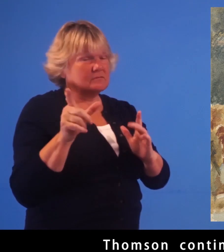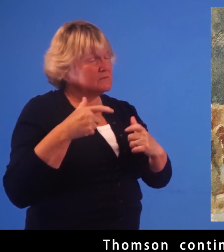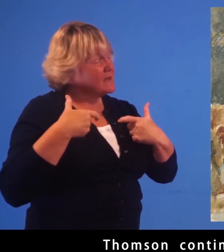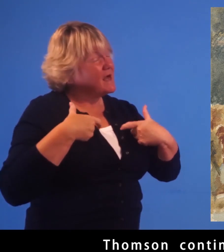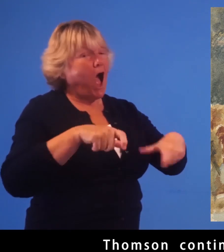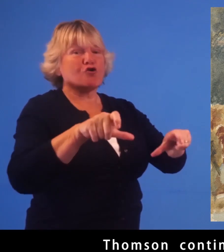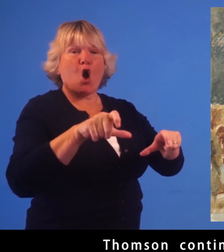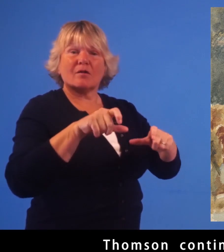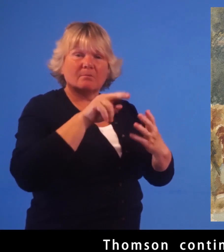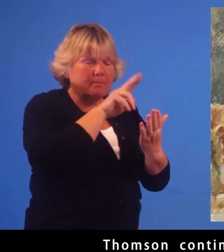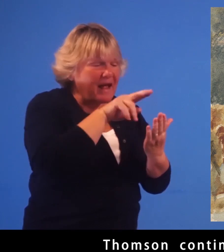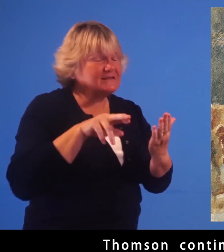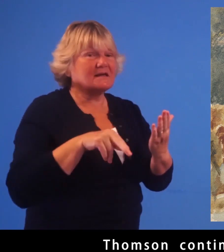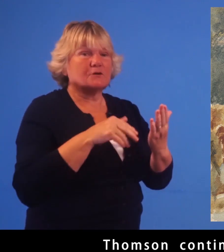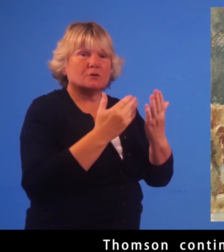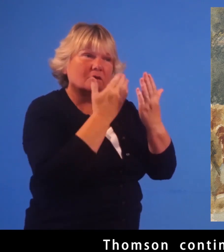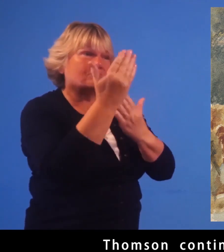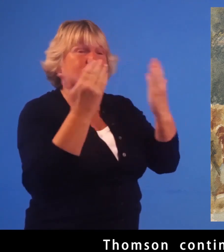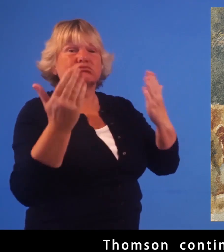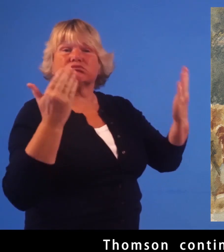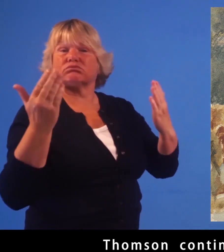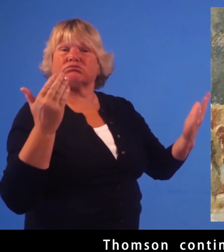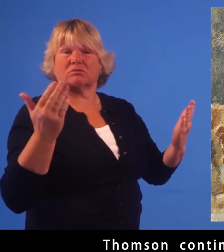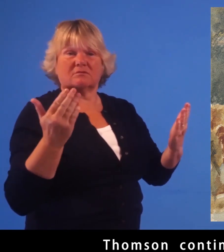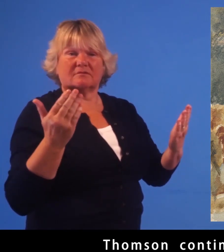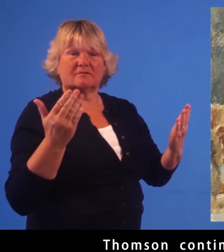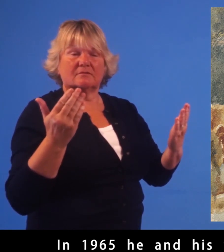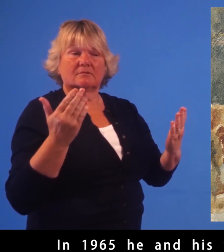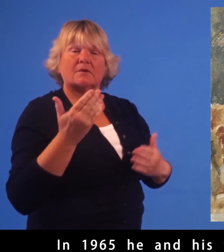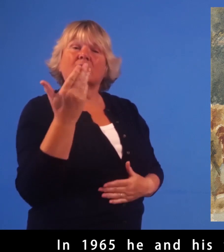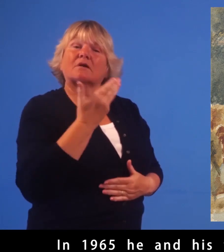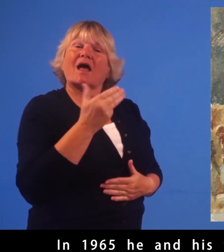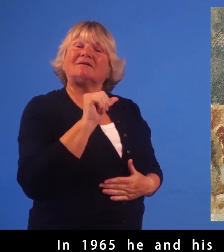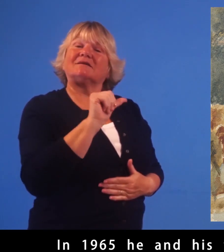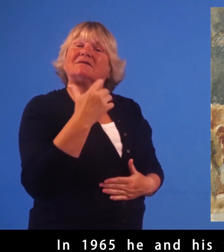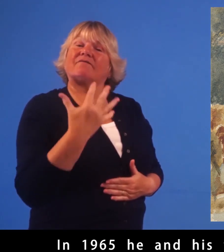Thomson continued painting and exhibiting into his early 90s.